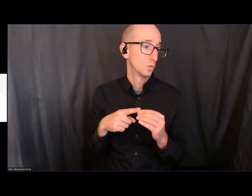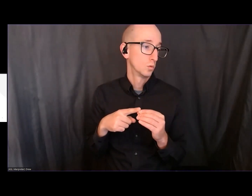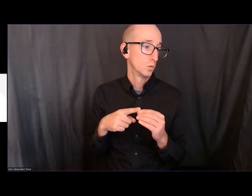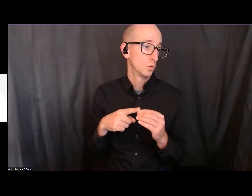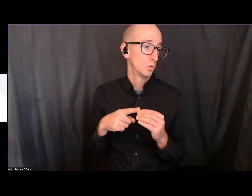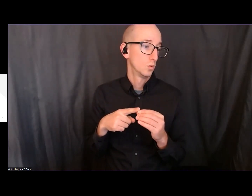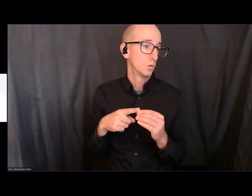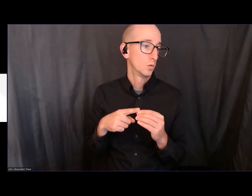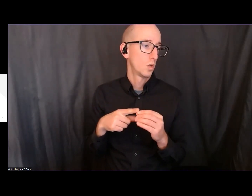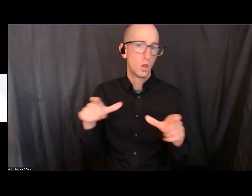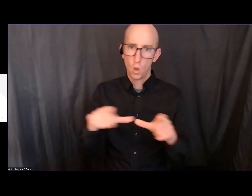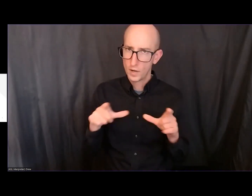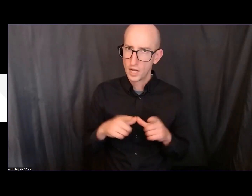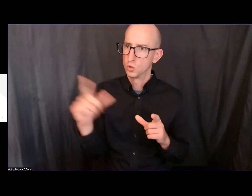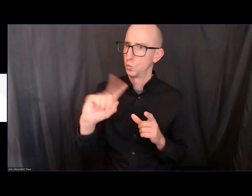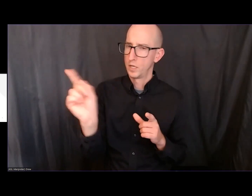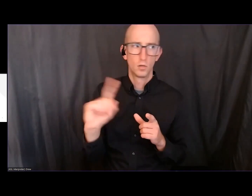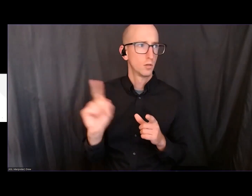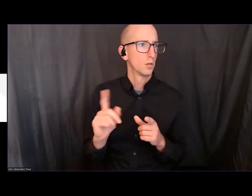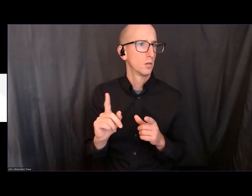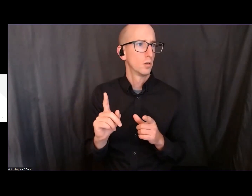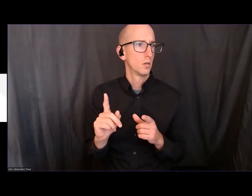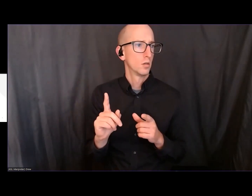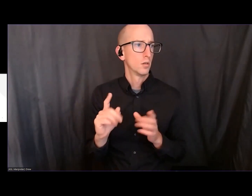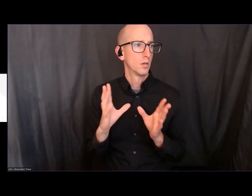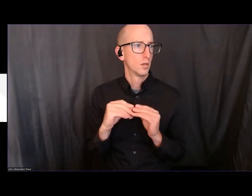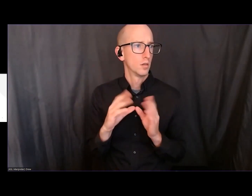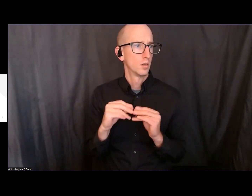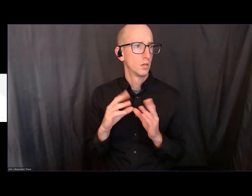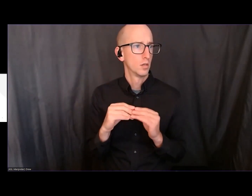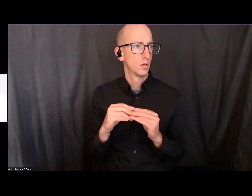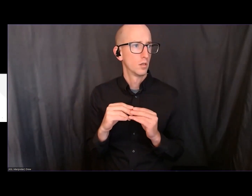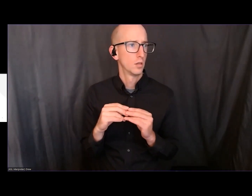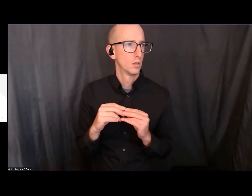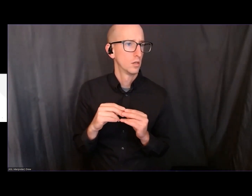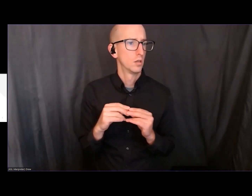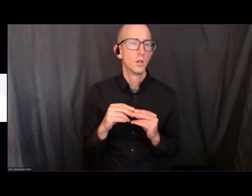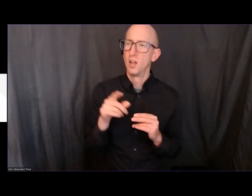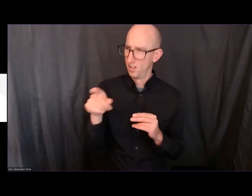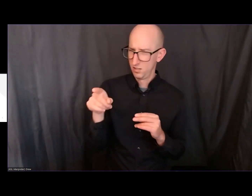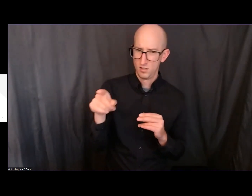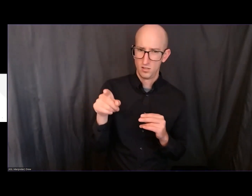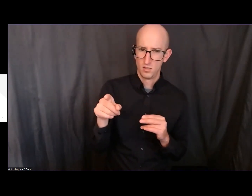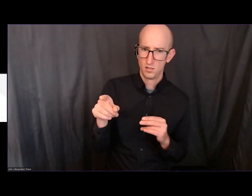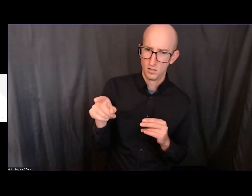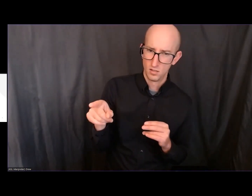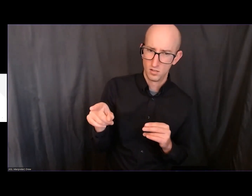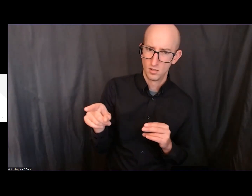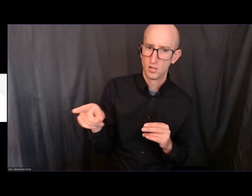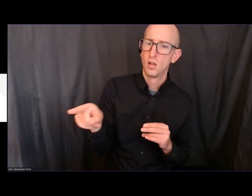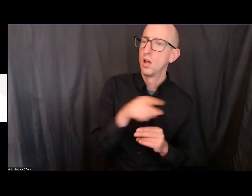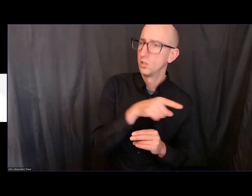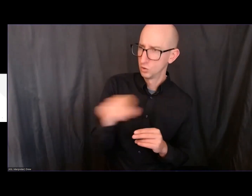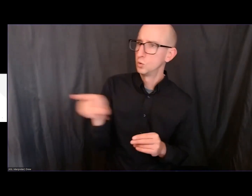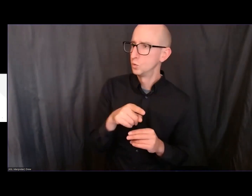locations. And so I believe you had discussed before I joined the administration a